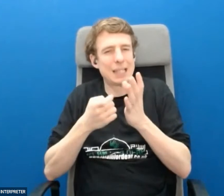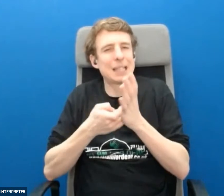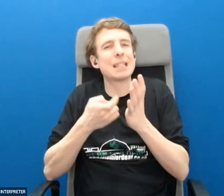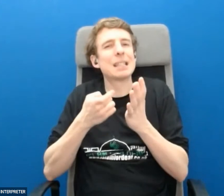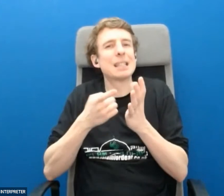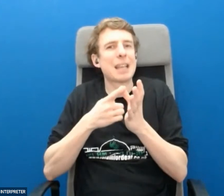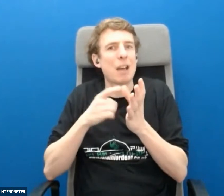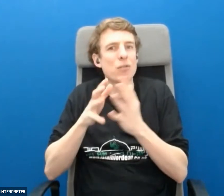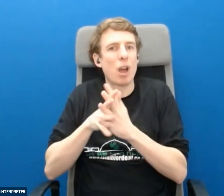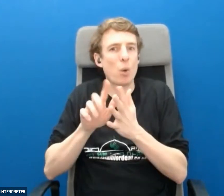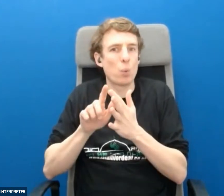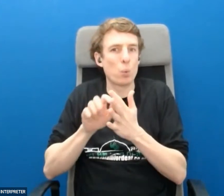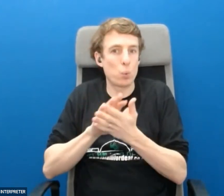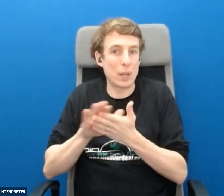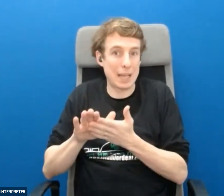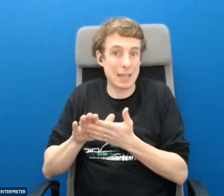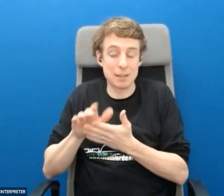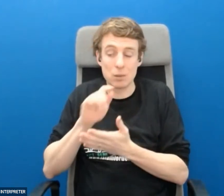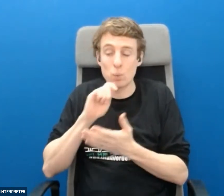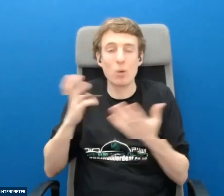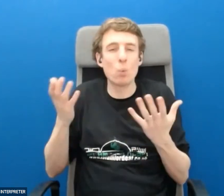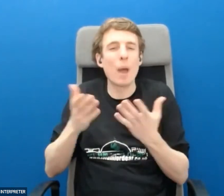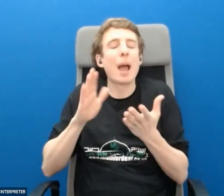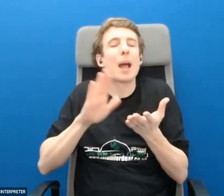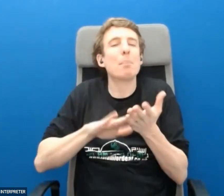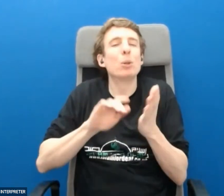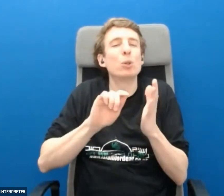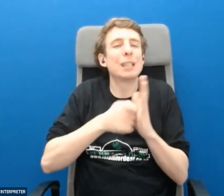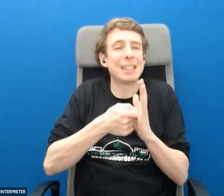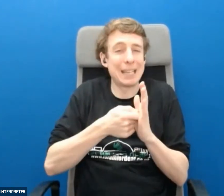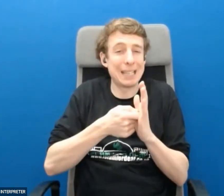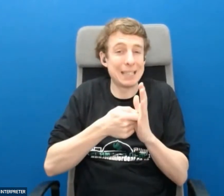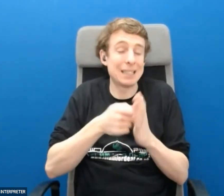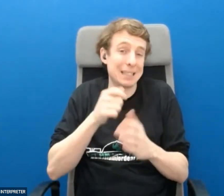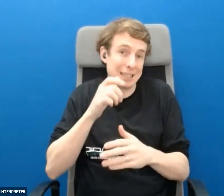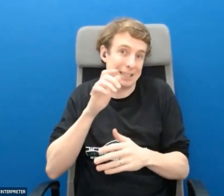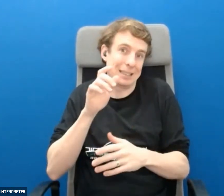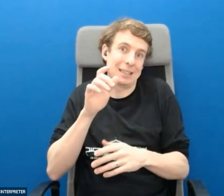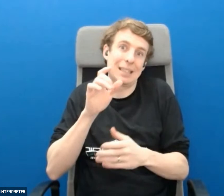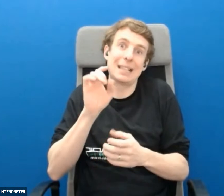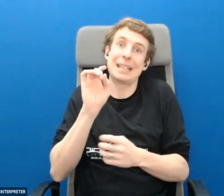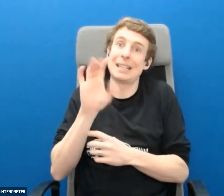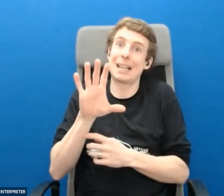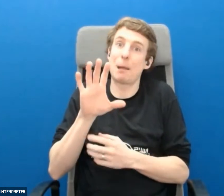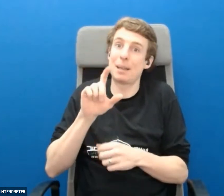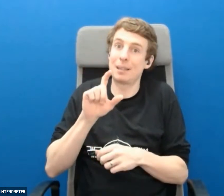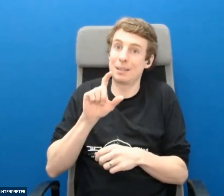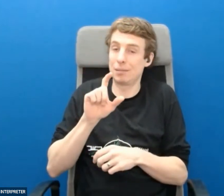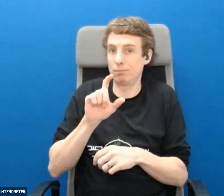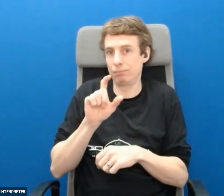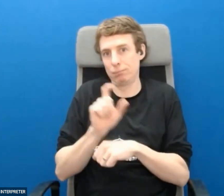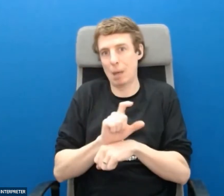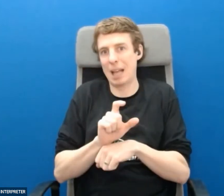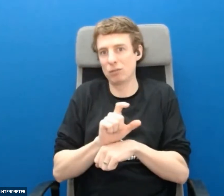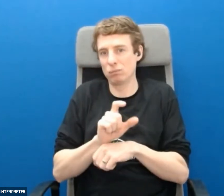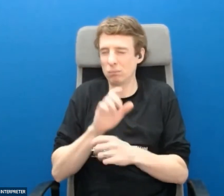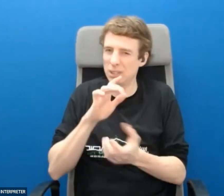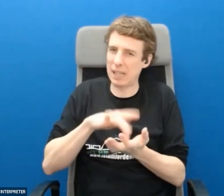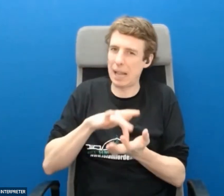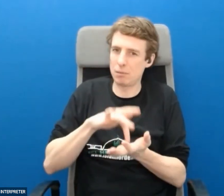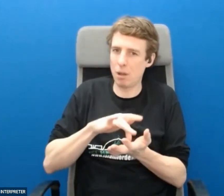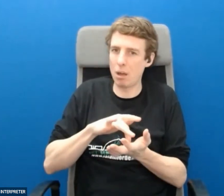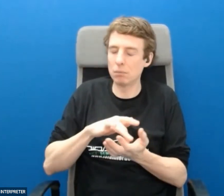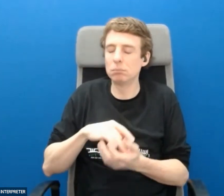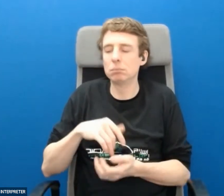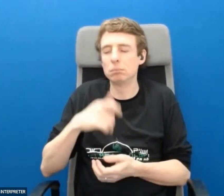for Ramadan, the whole of Ramadan, inshallah, will be at Milton Keynes Masjid, and you can get more information and